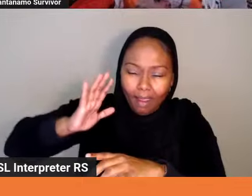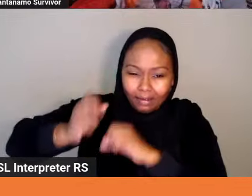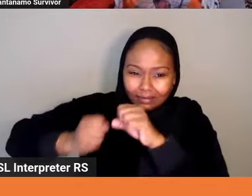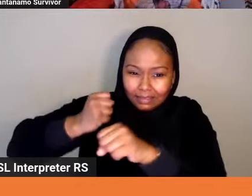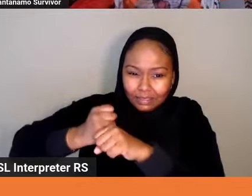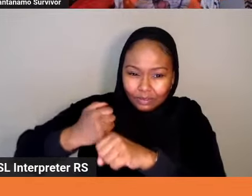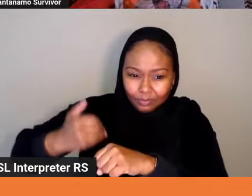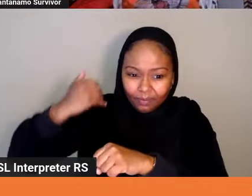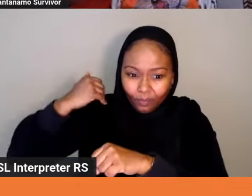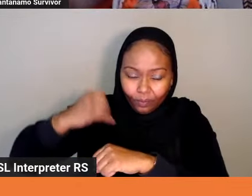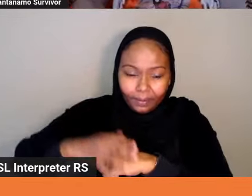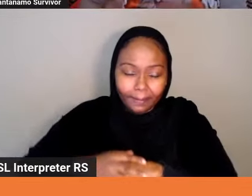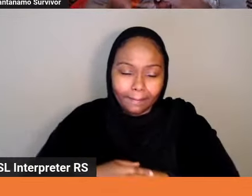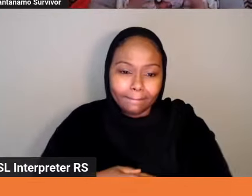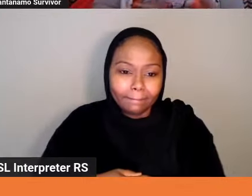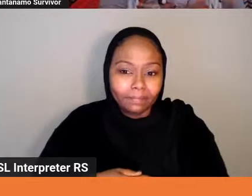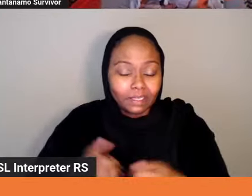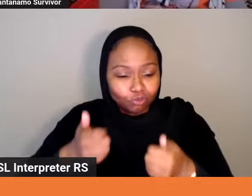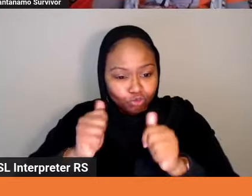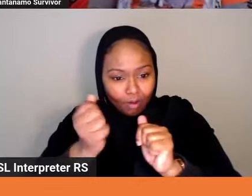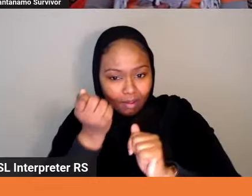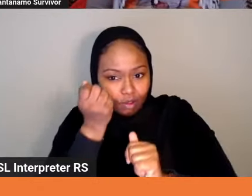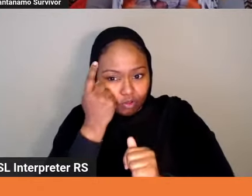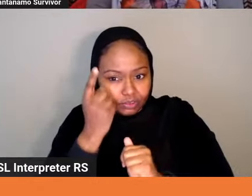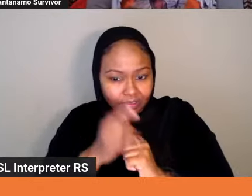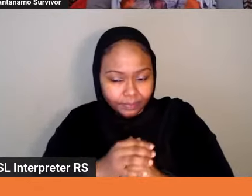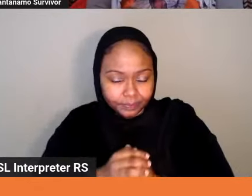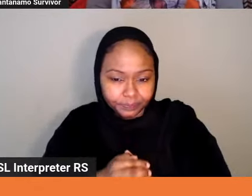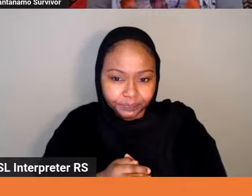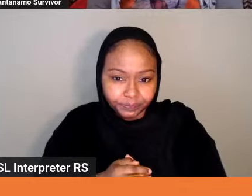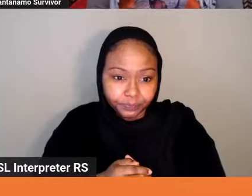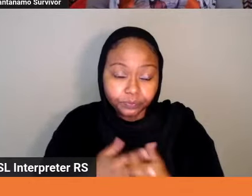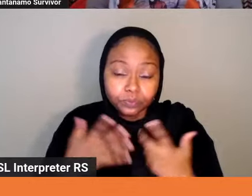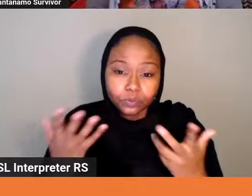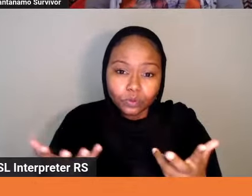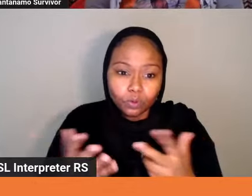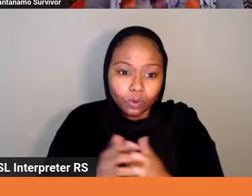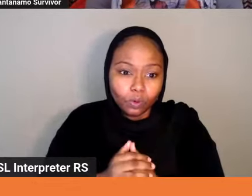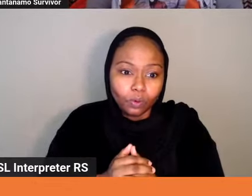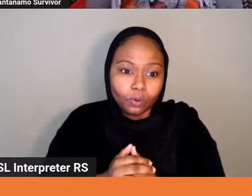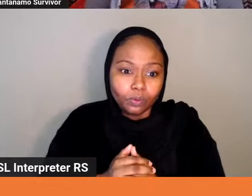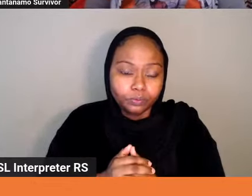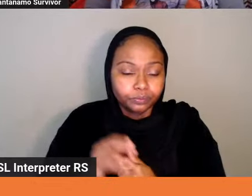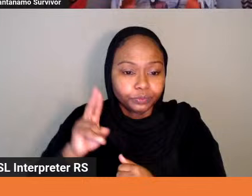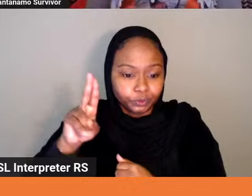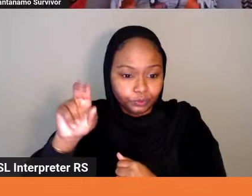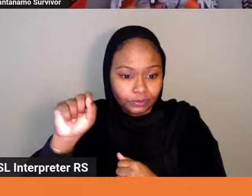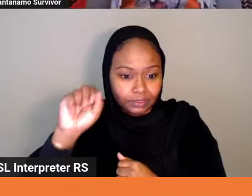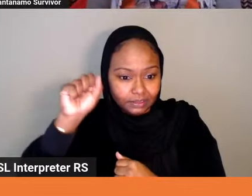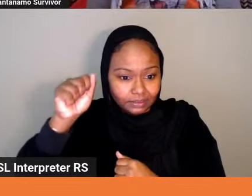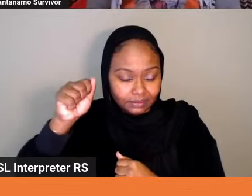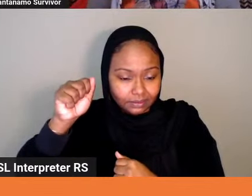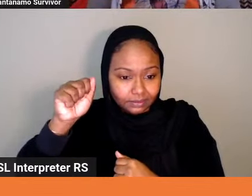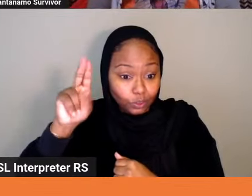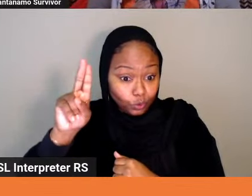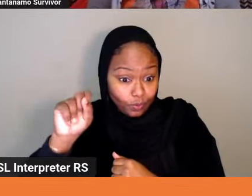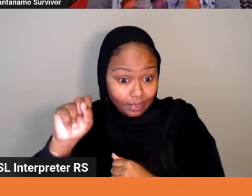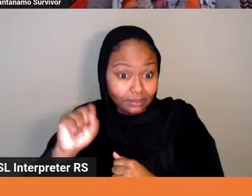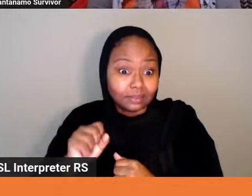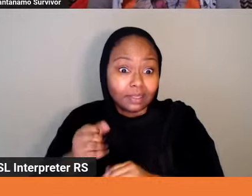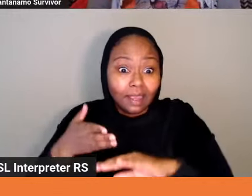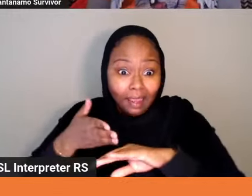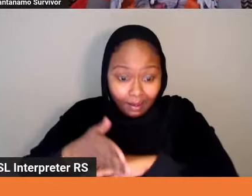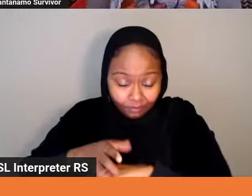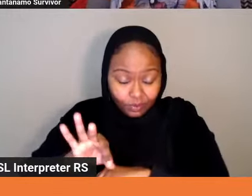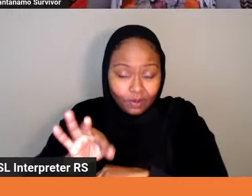the year, previous years, to understand what led to that. So the United States, after the attack on 9/11, as you